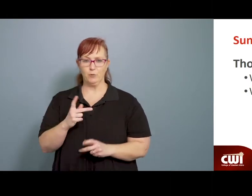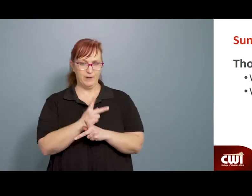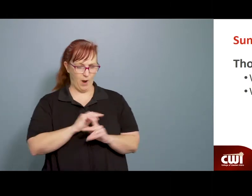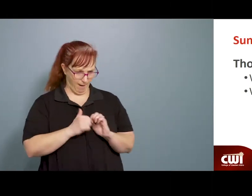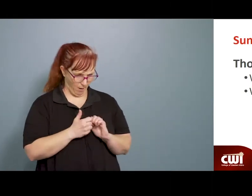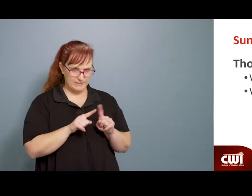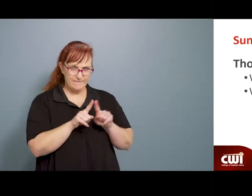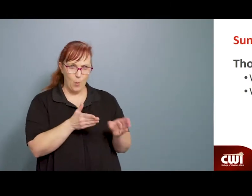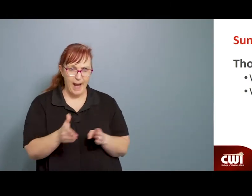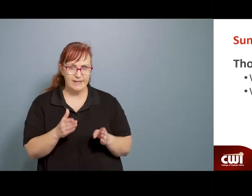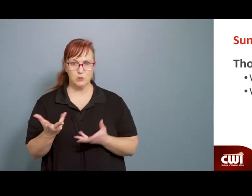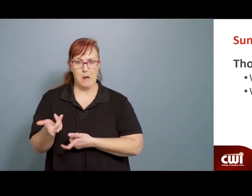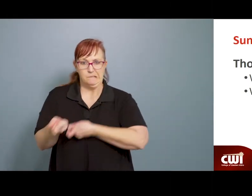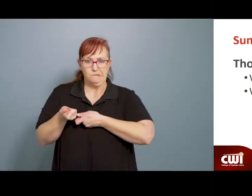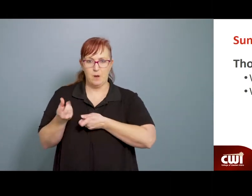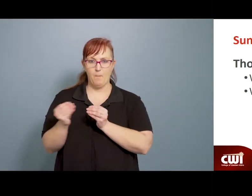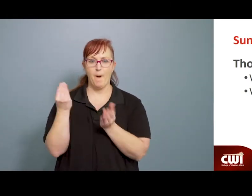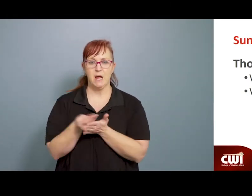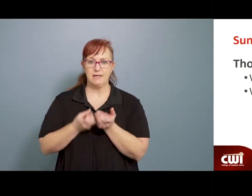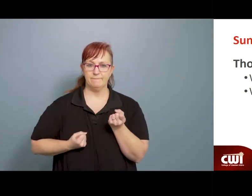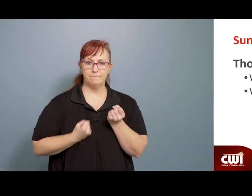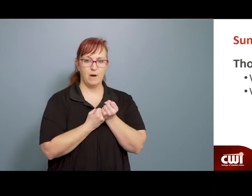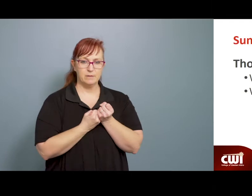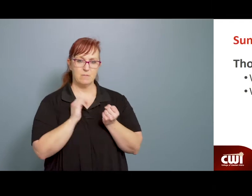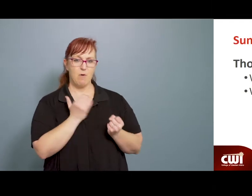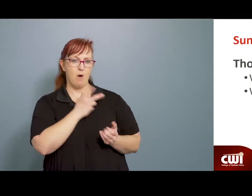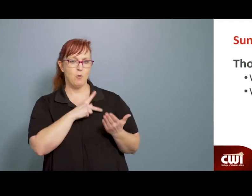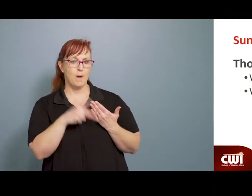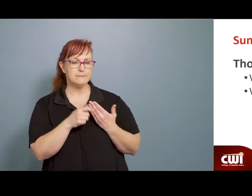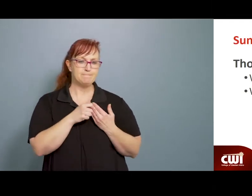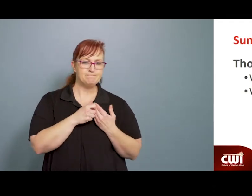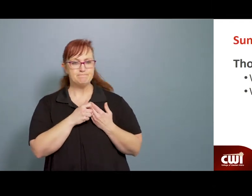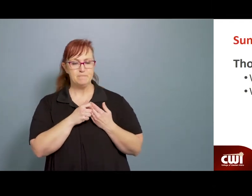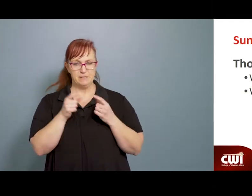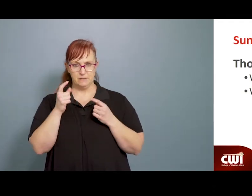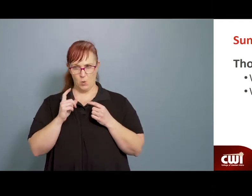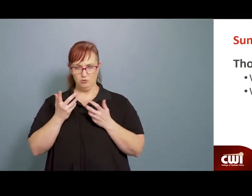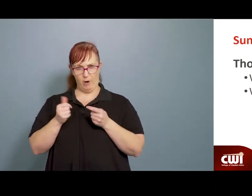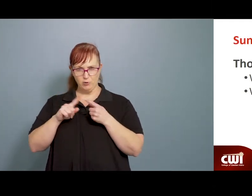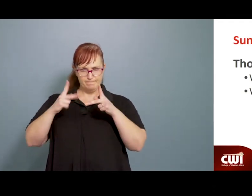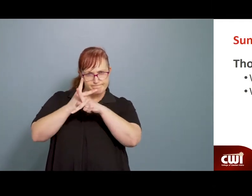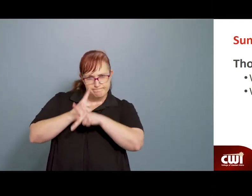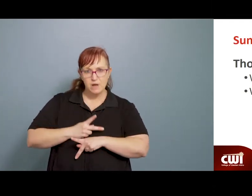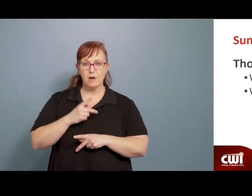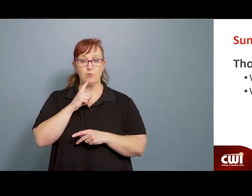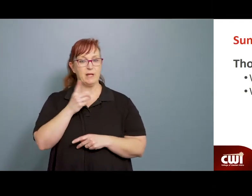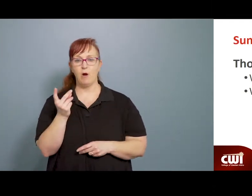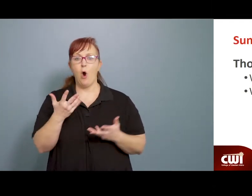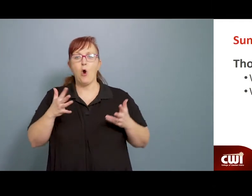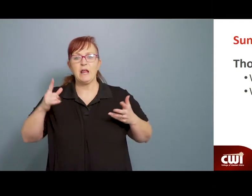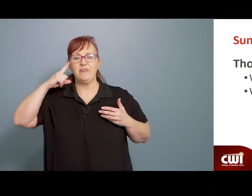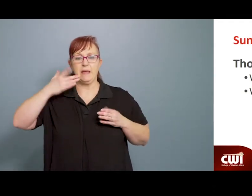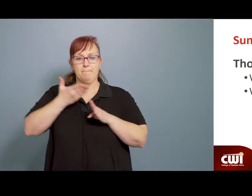for funding many of our programs. And again, we are all over that. We're already thinking about that today.